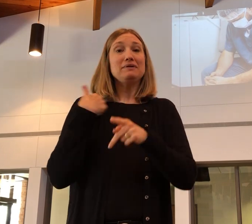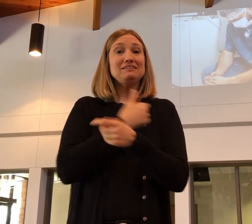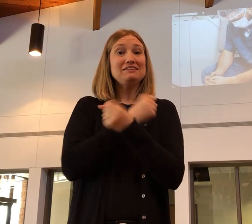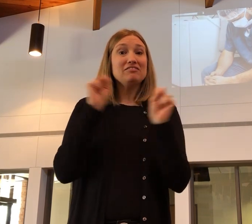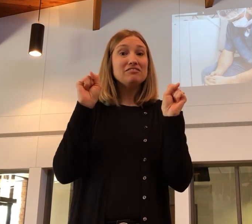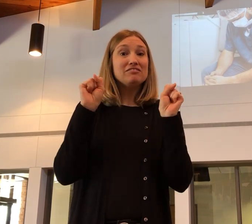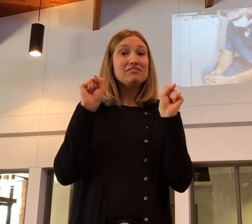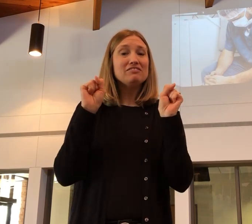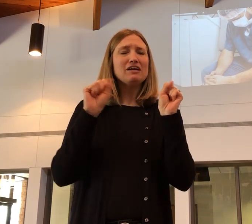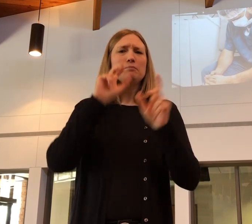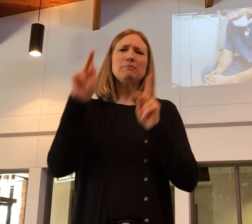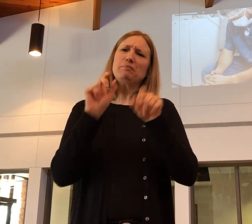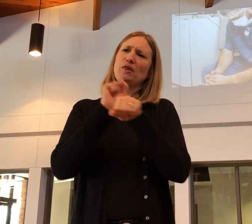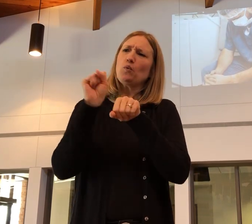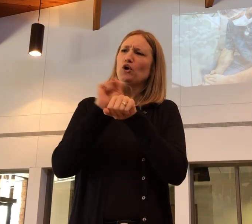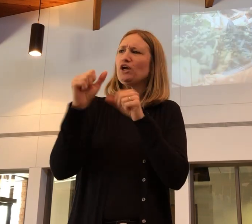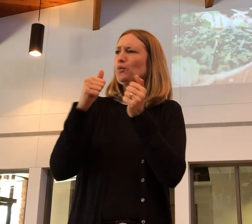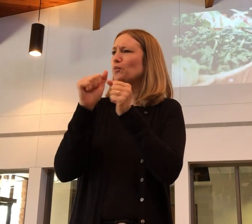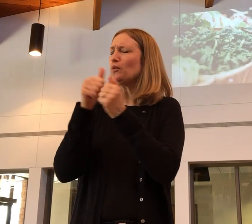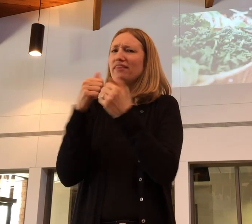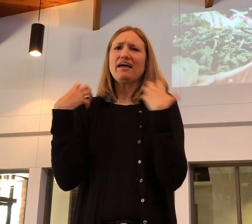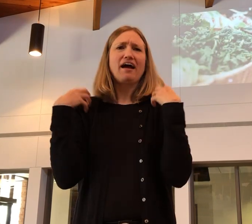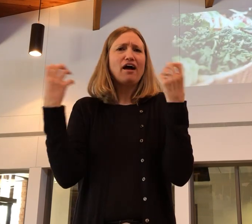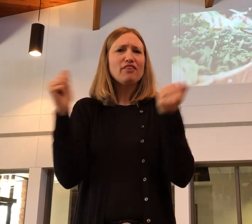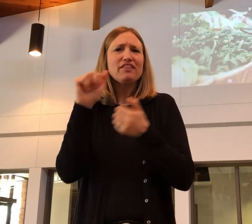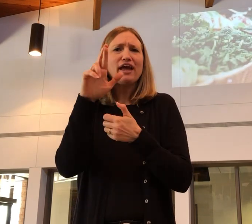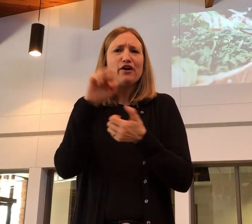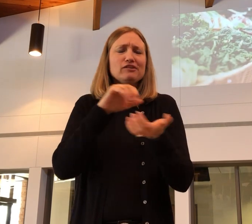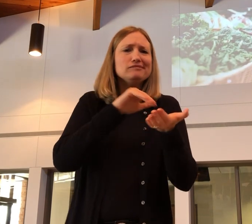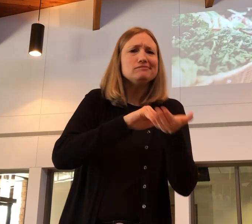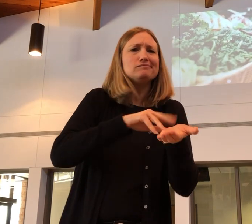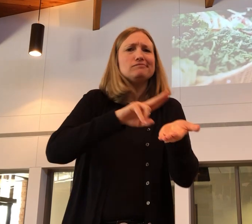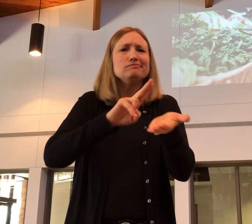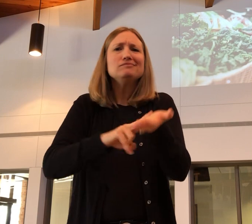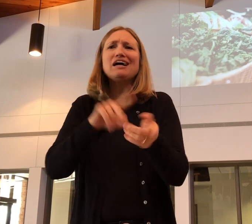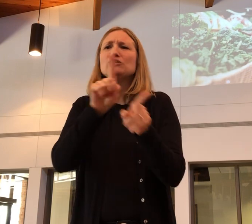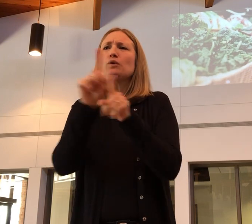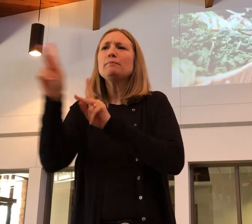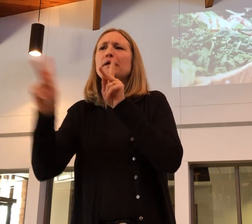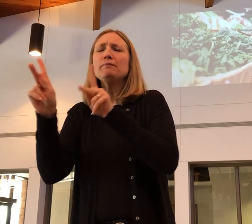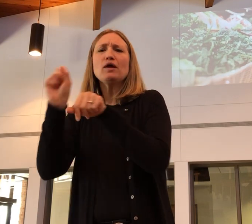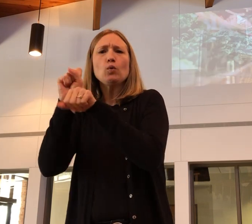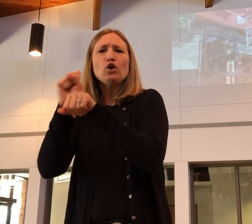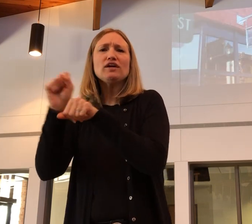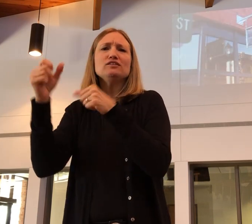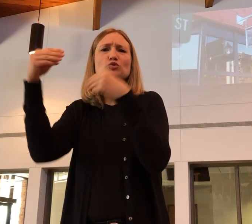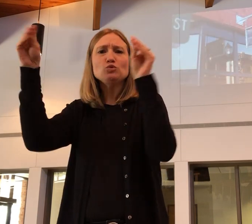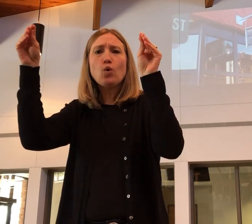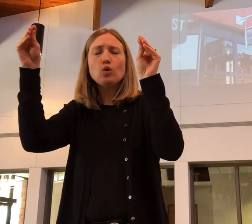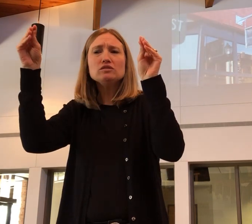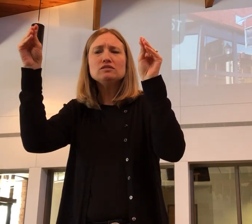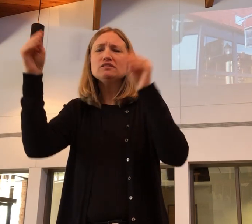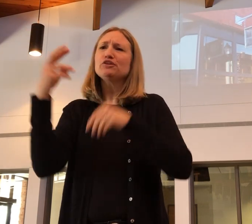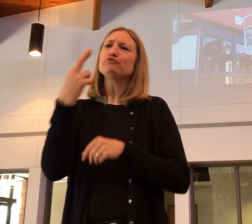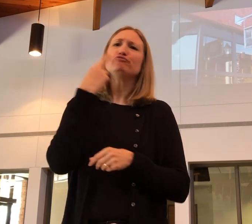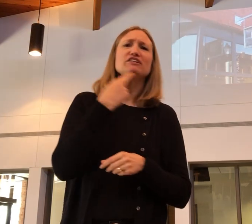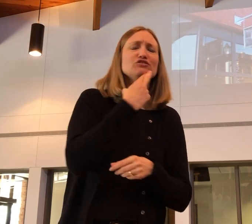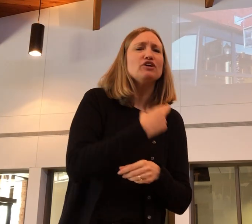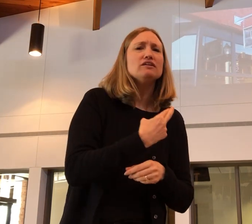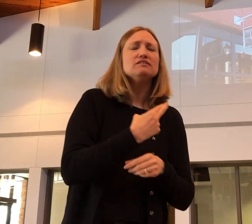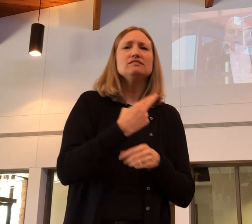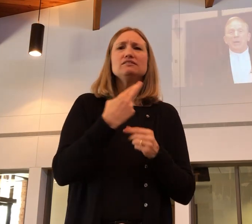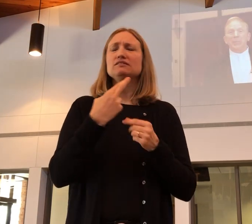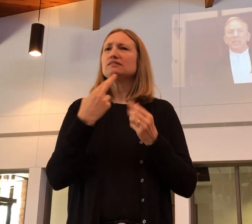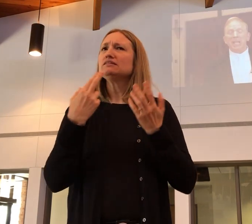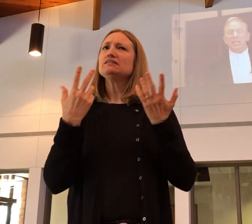workers who are on the front lines, for our grocery clerks and workers who are providing food for us, for the restaurants who are still serving